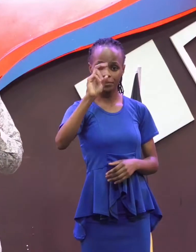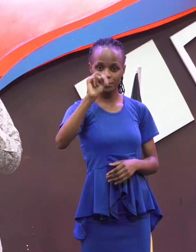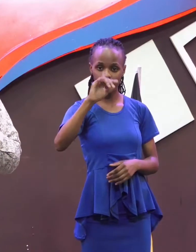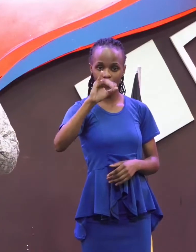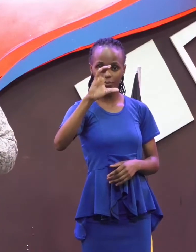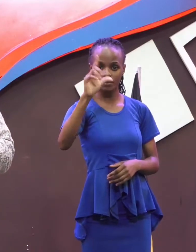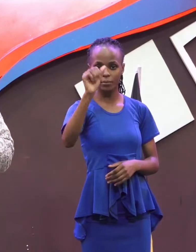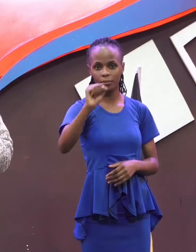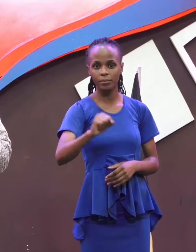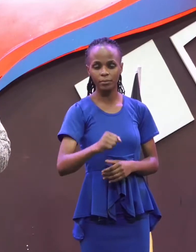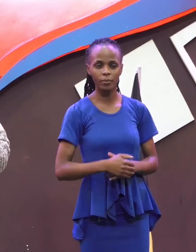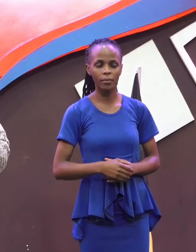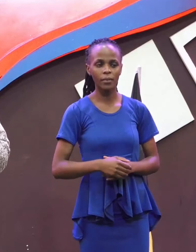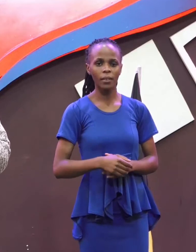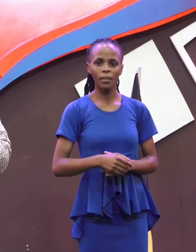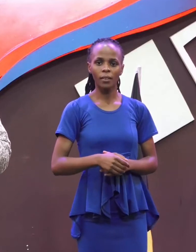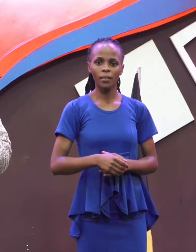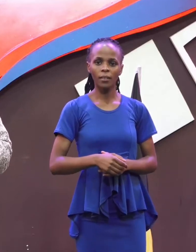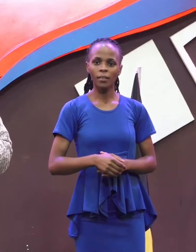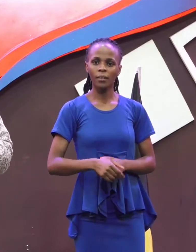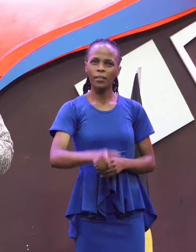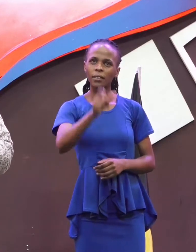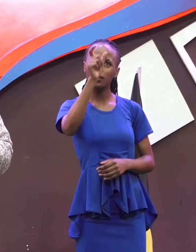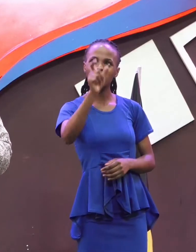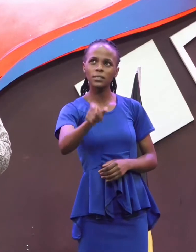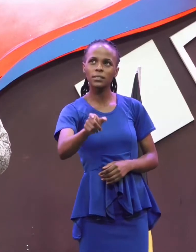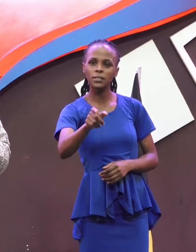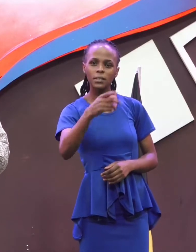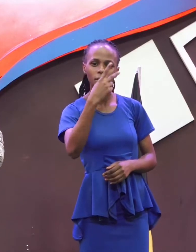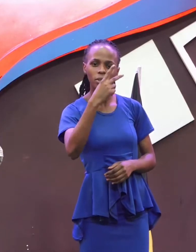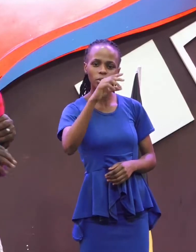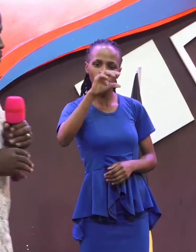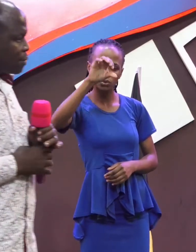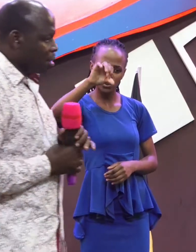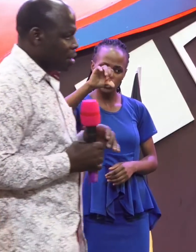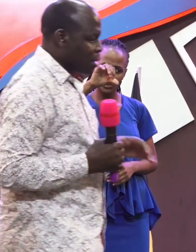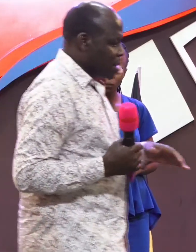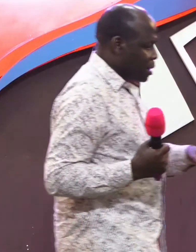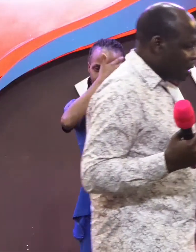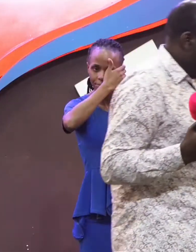2 Chronicles. Esura yabiri mu mwenda. Chapter